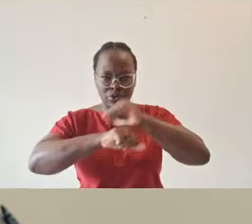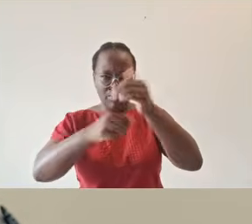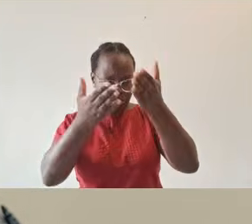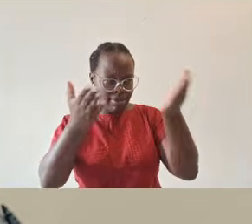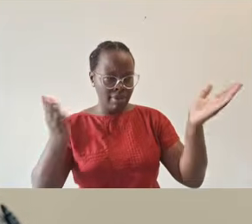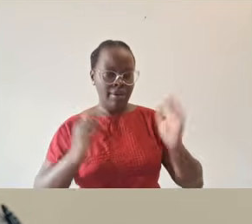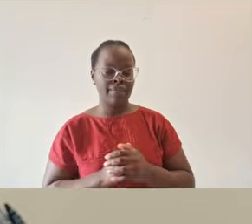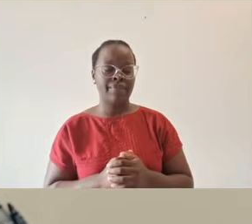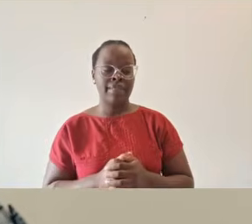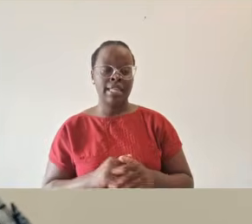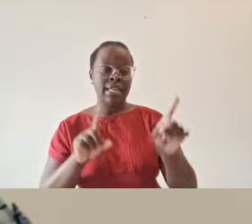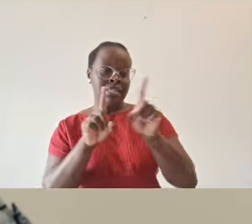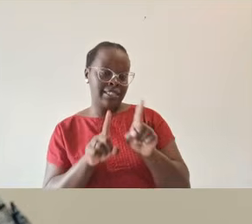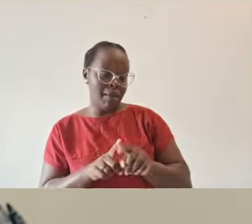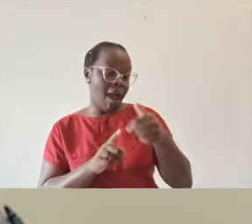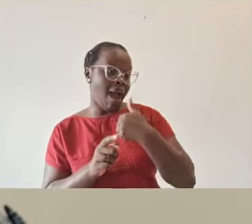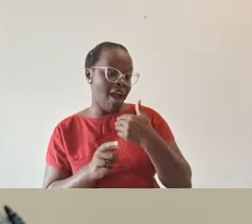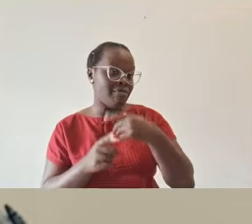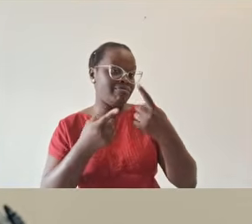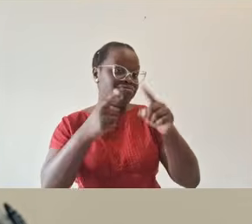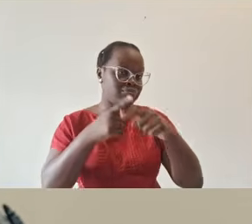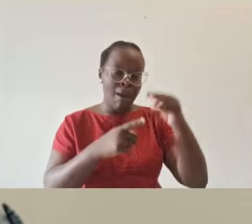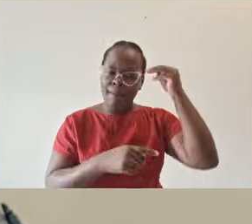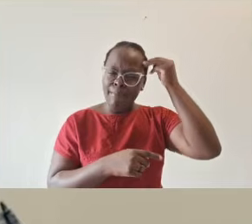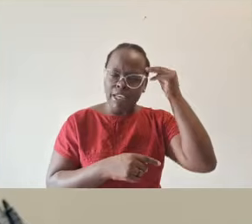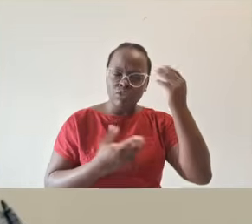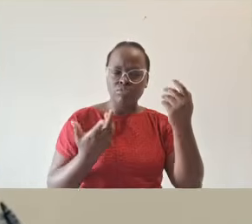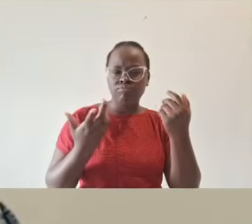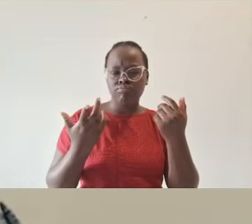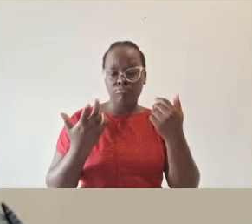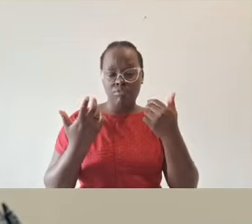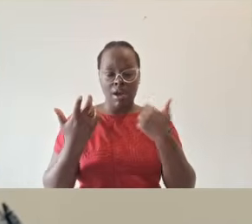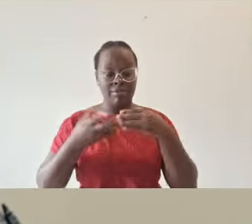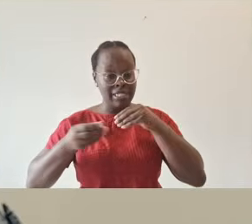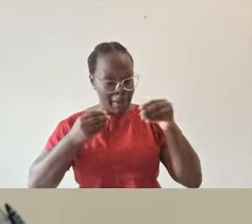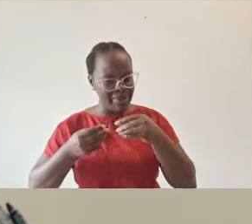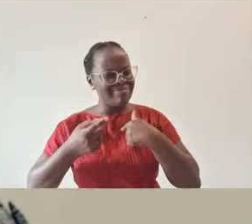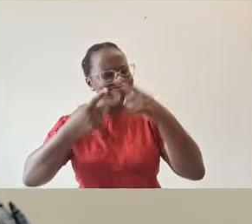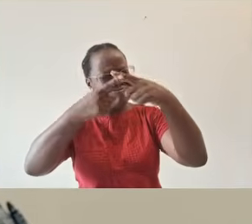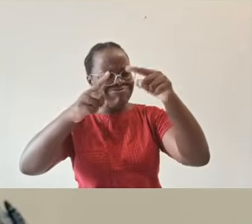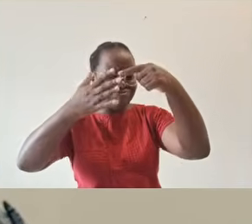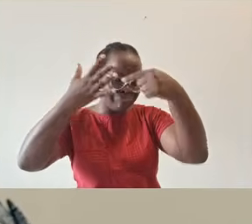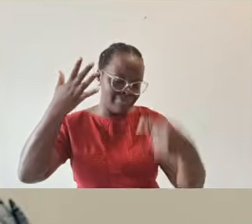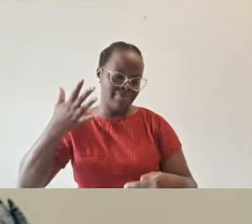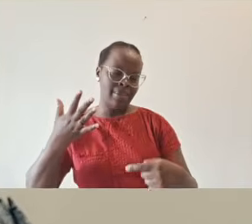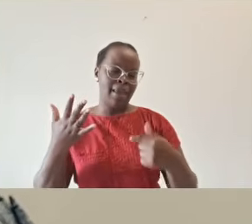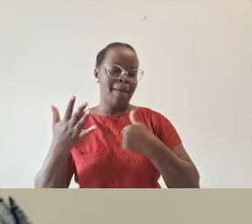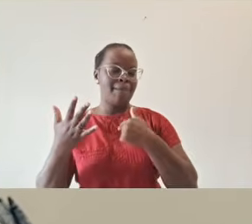disabilities, and also schools for learners with intellectual and developmental disabilities. So I would urge all